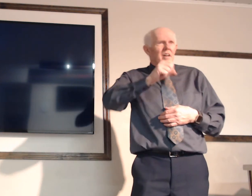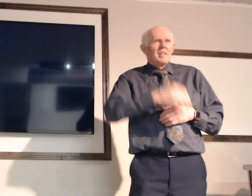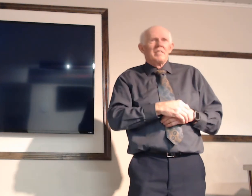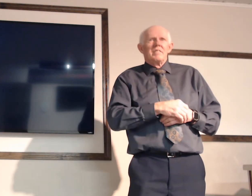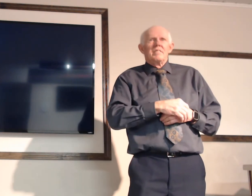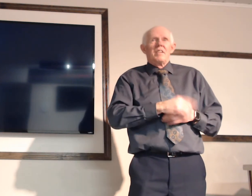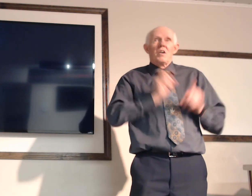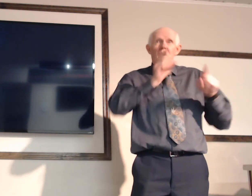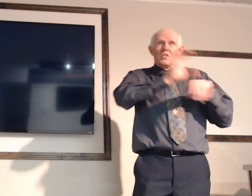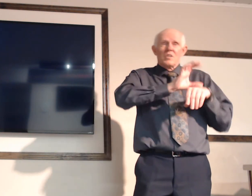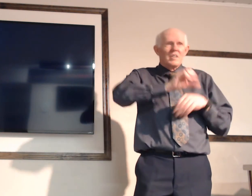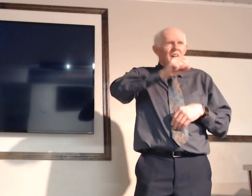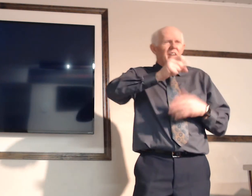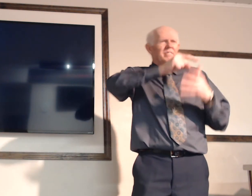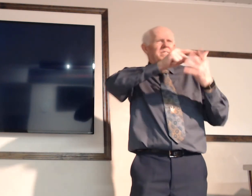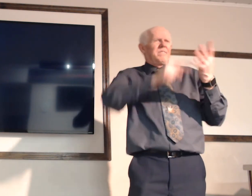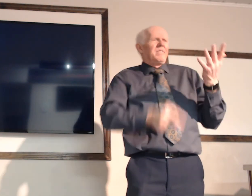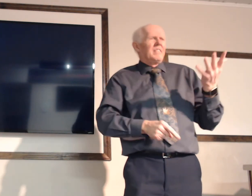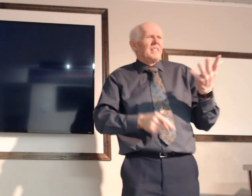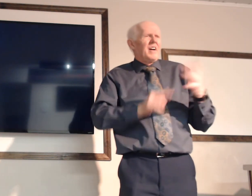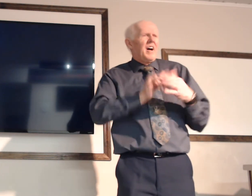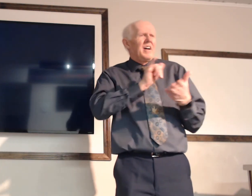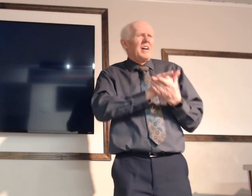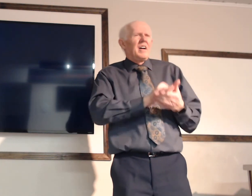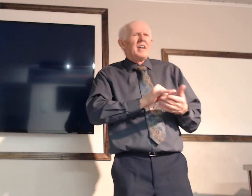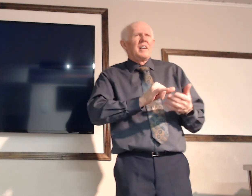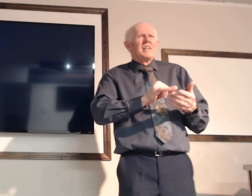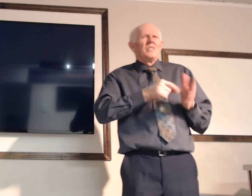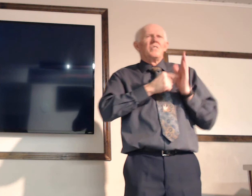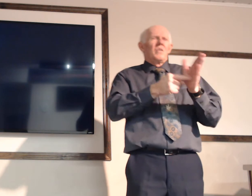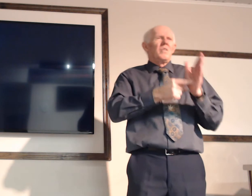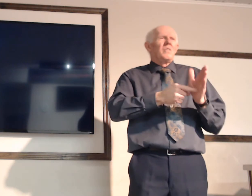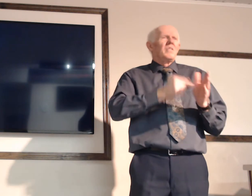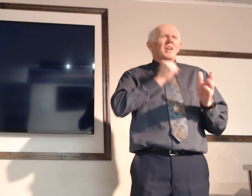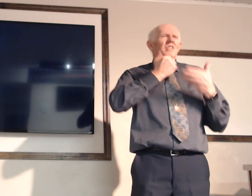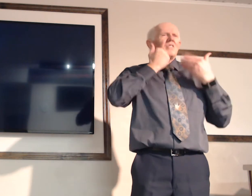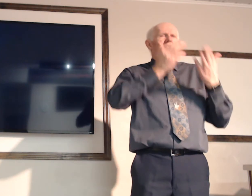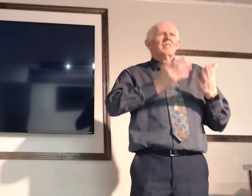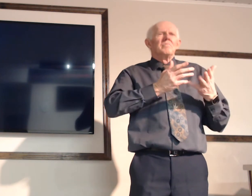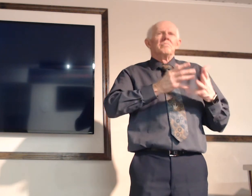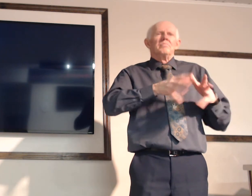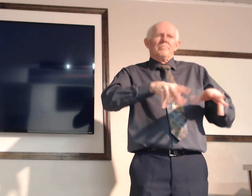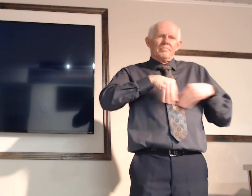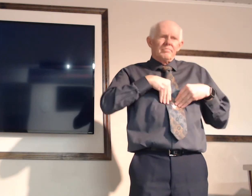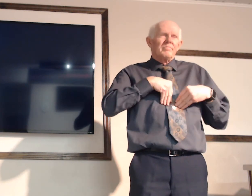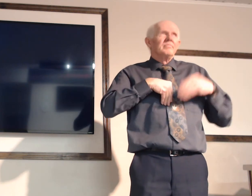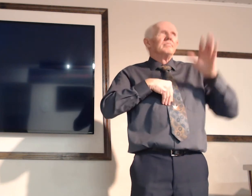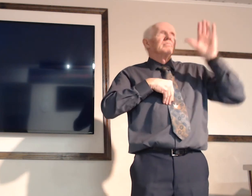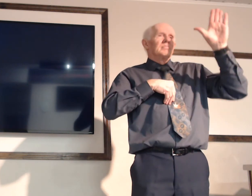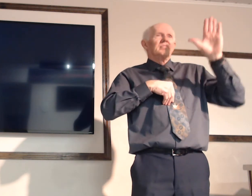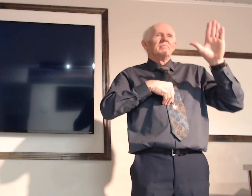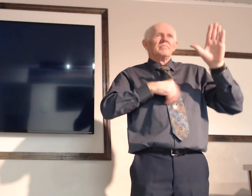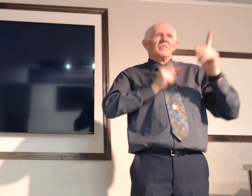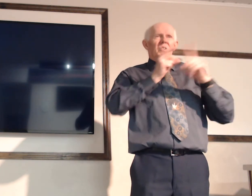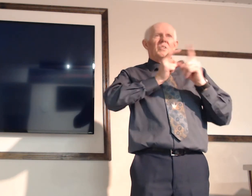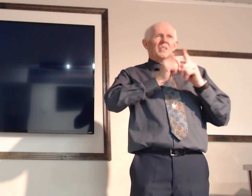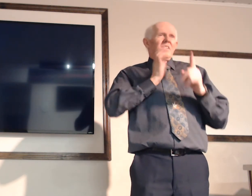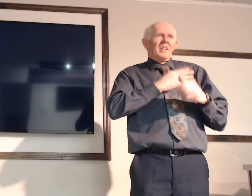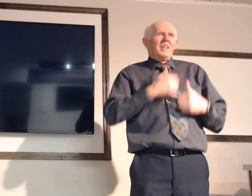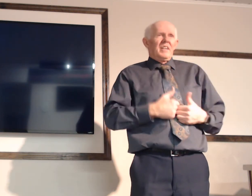you love God? Yes. Do you go to church? Yes. These questions show that they are not ashamed to accept His